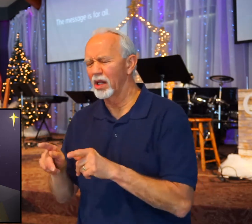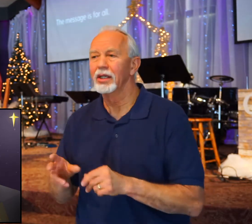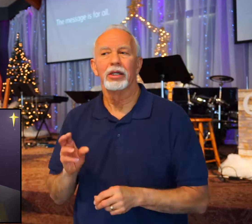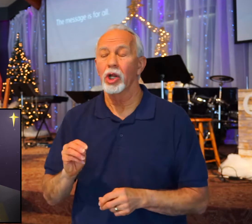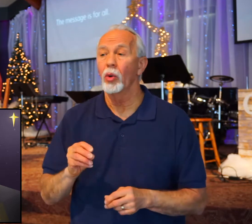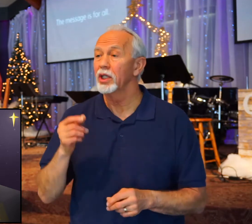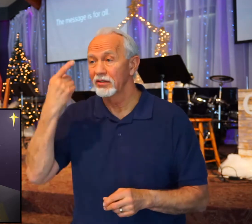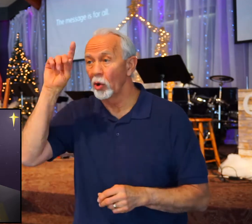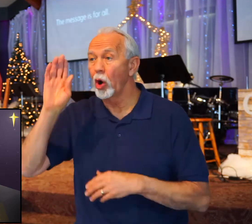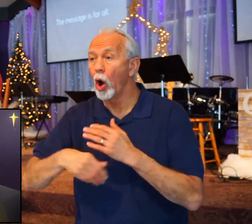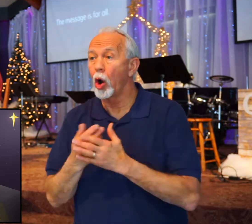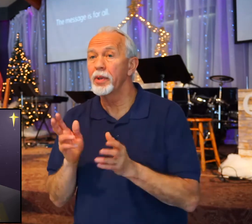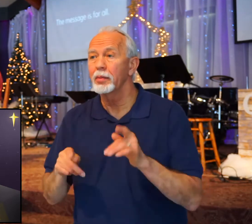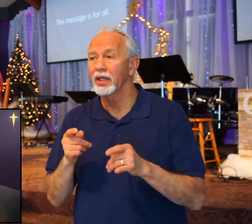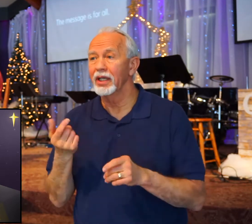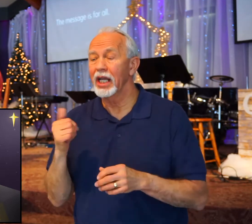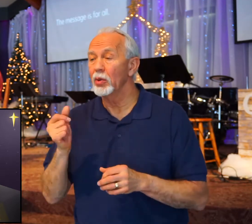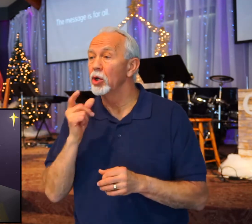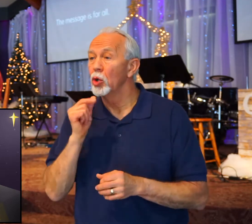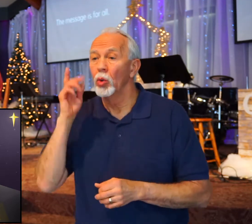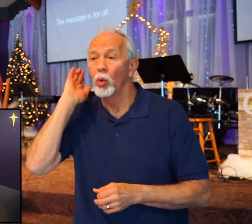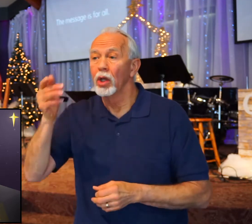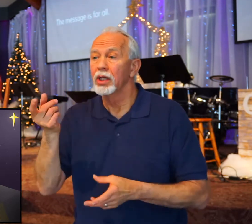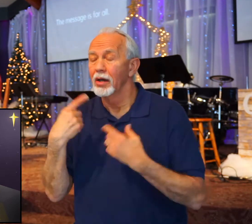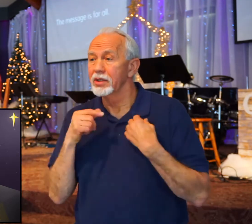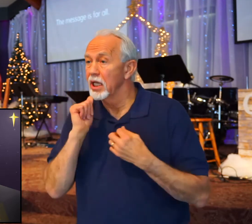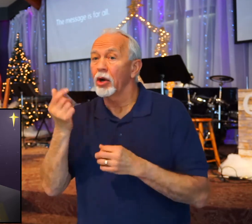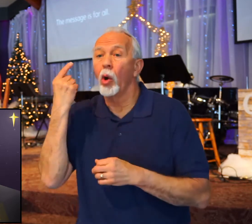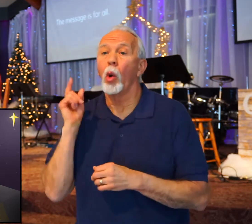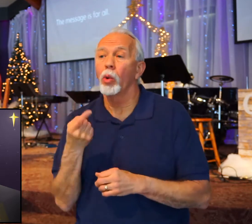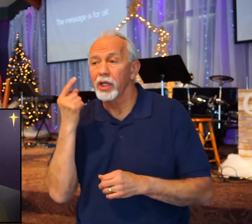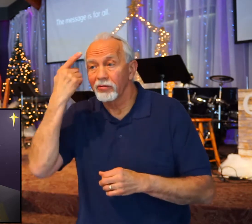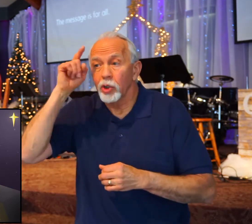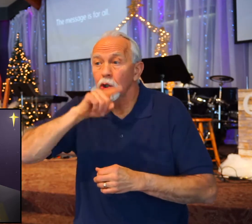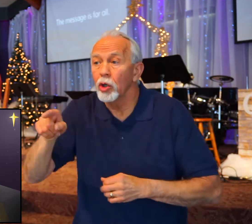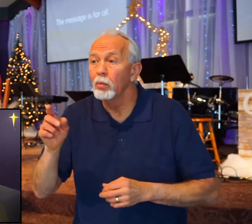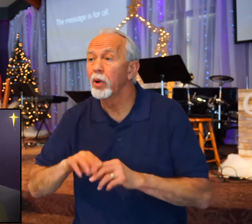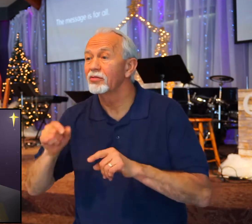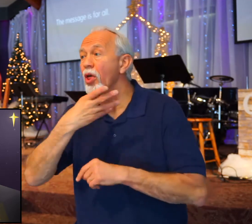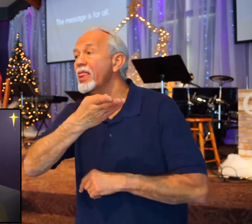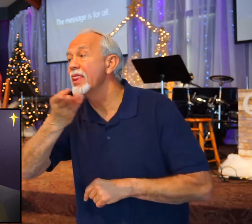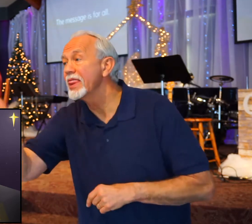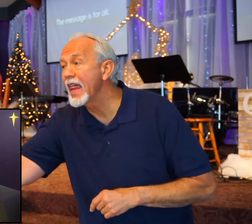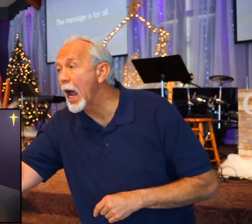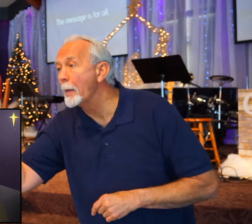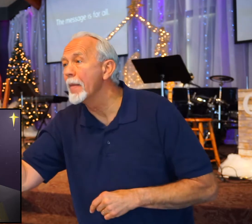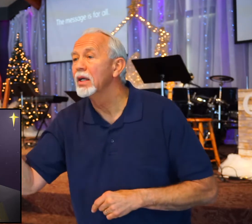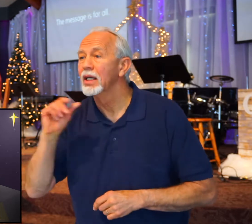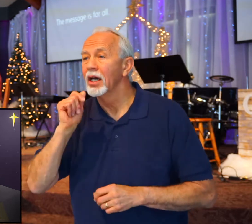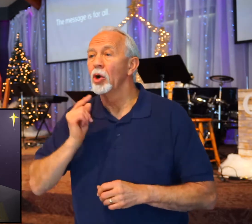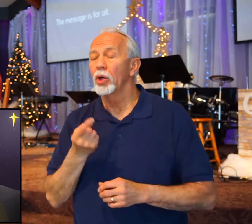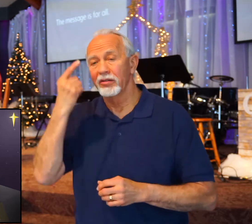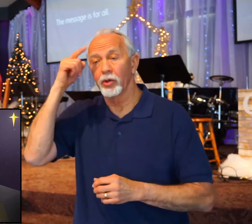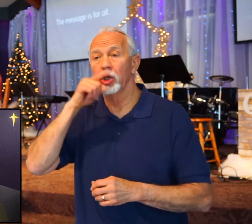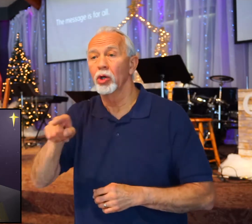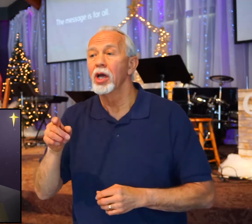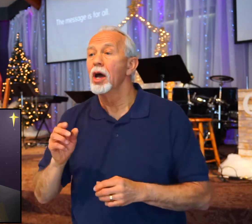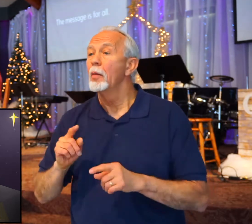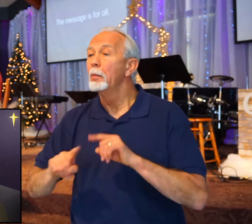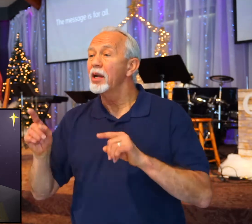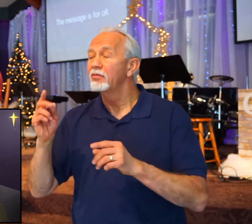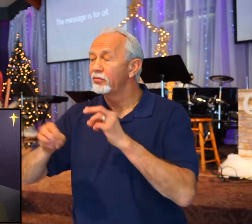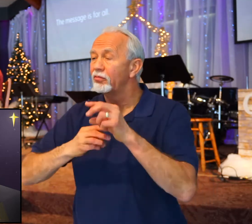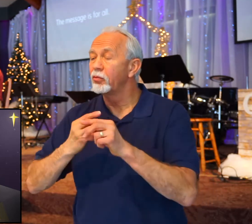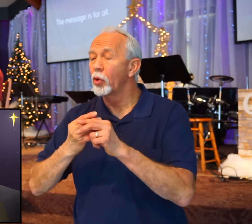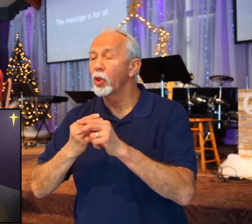all people. Anyone who will come. The angel is saying it's not only for you, it's for them. It's not just for you, it's for the world. It's